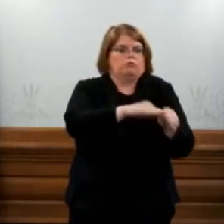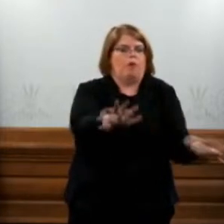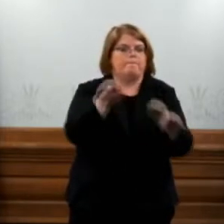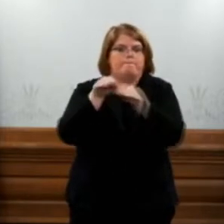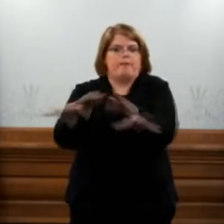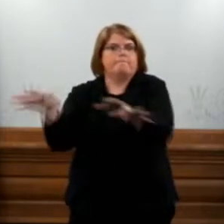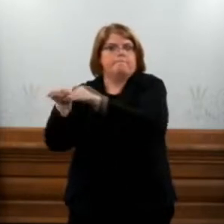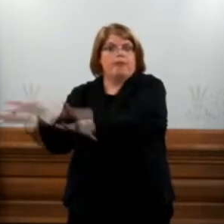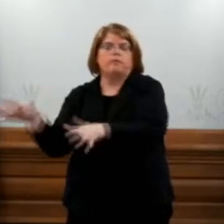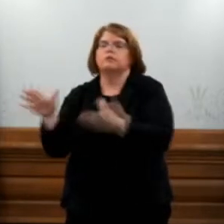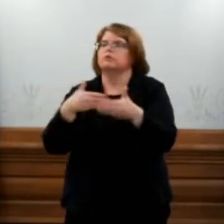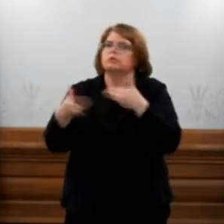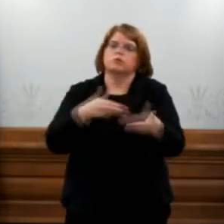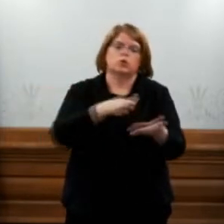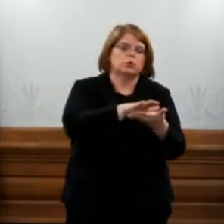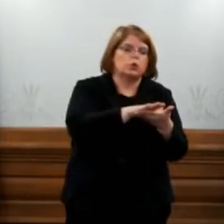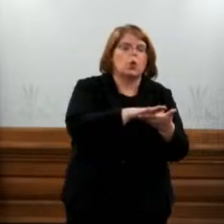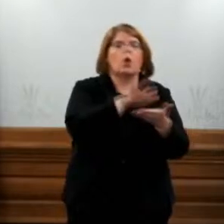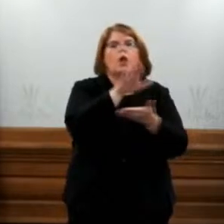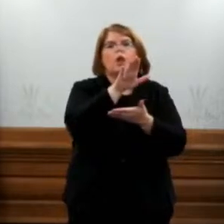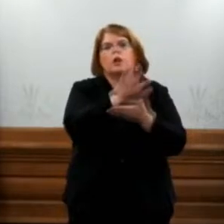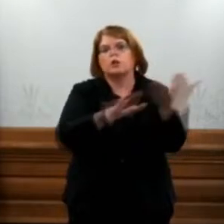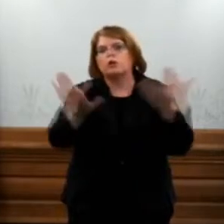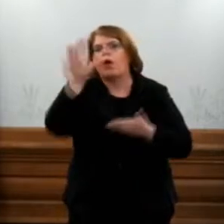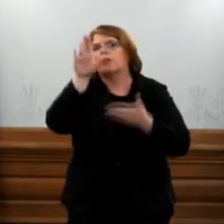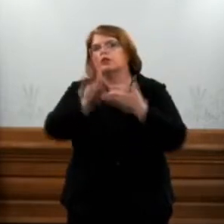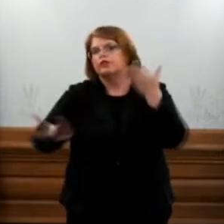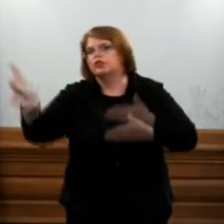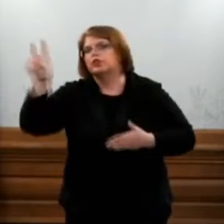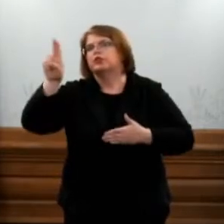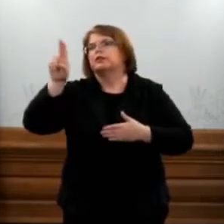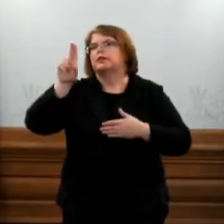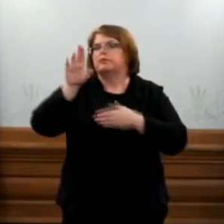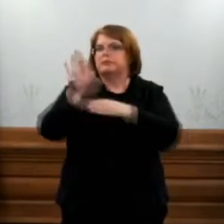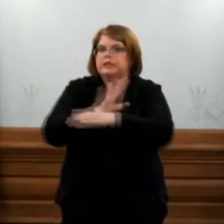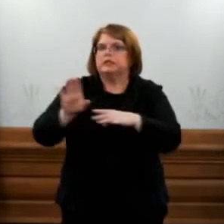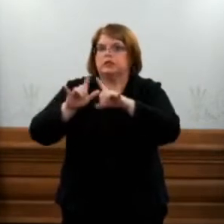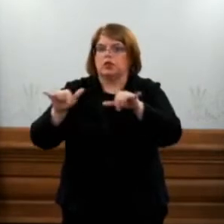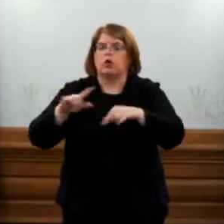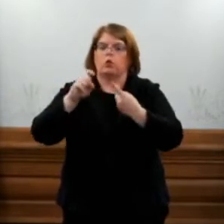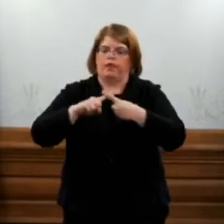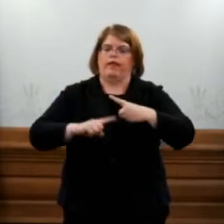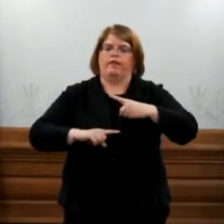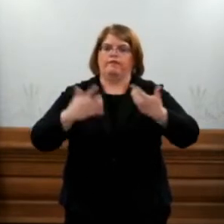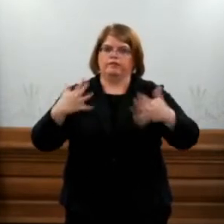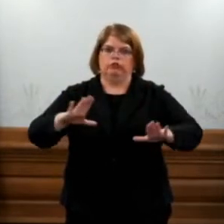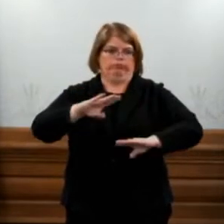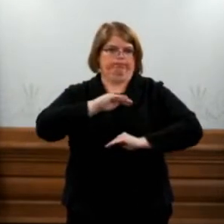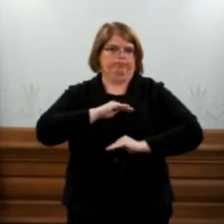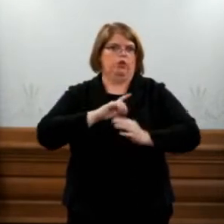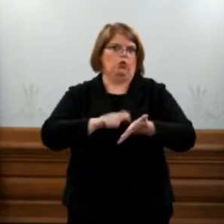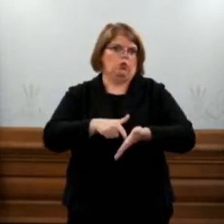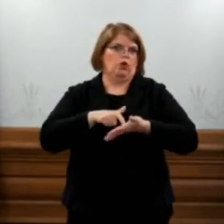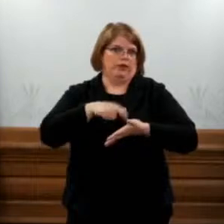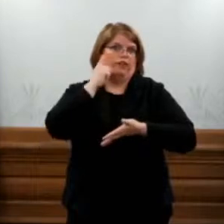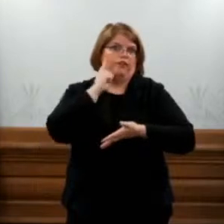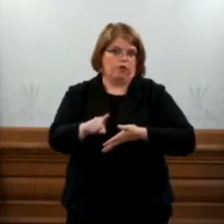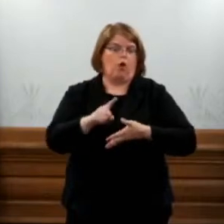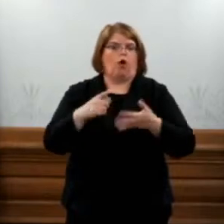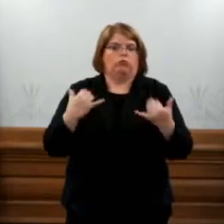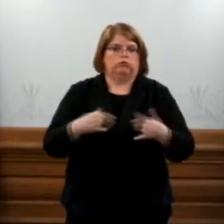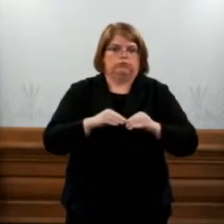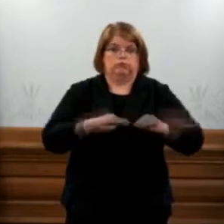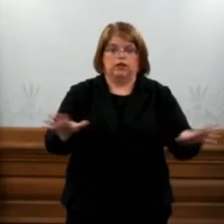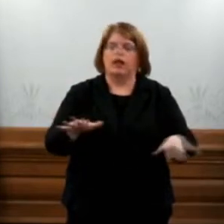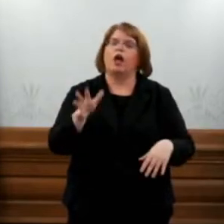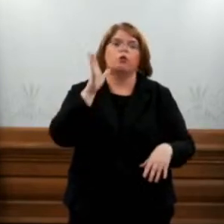schools, universities, private businesses, once they reach a certain threshold for active outbreaks. And it will not be retroactive. It'll start